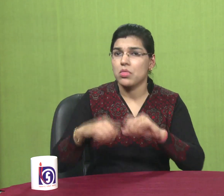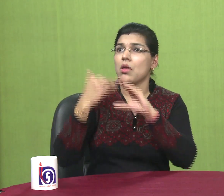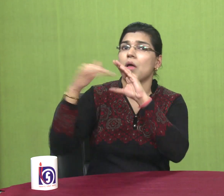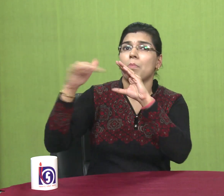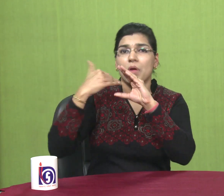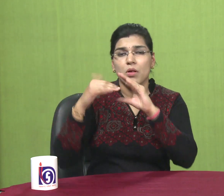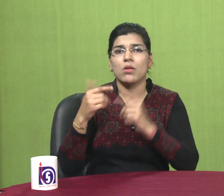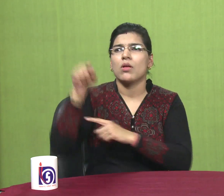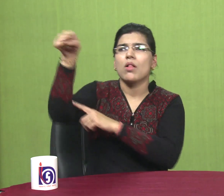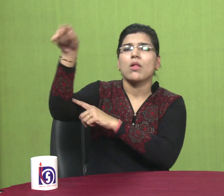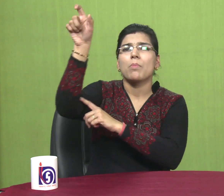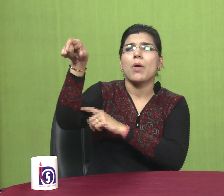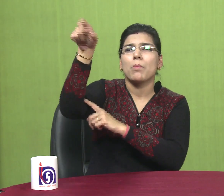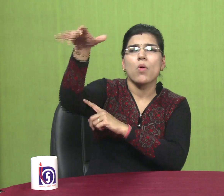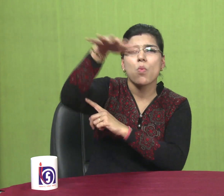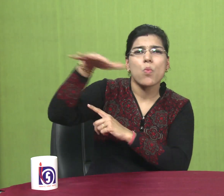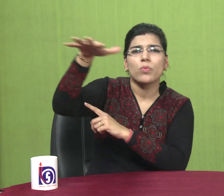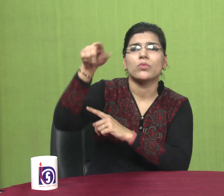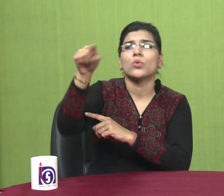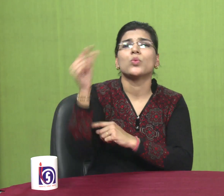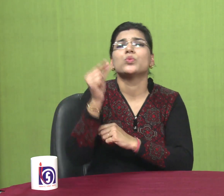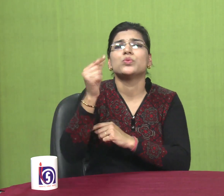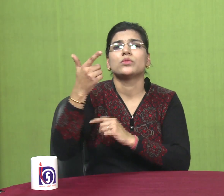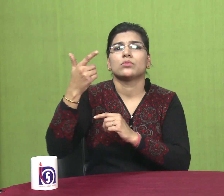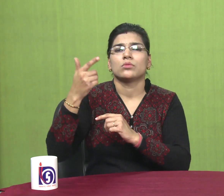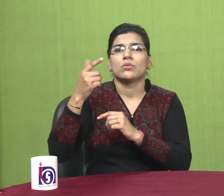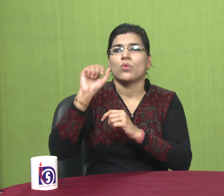and small networks around the globe.